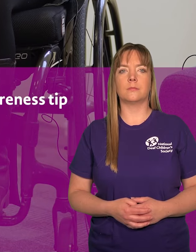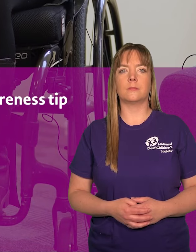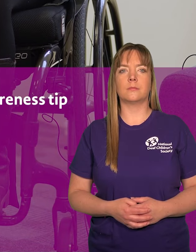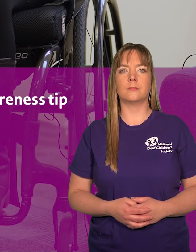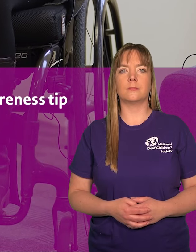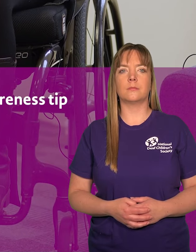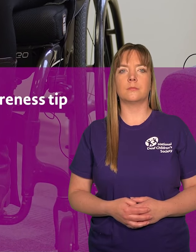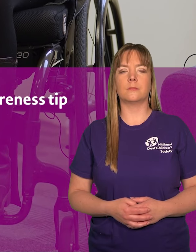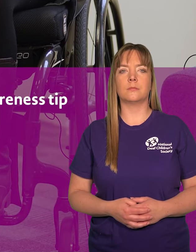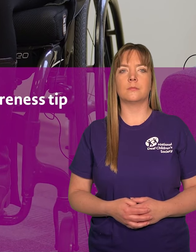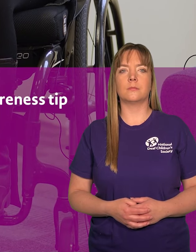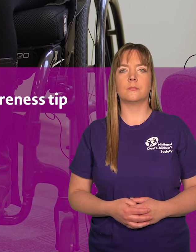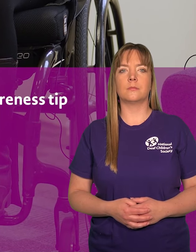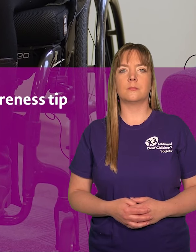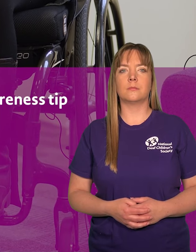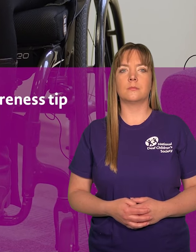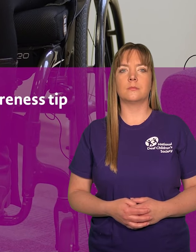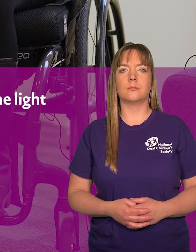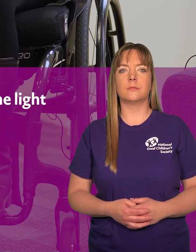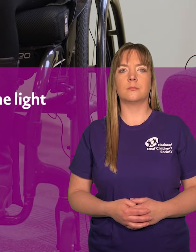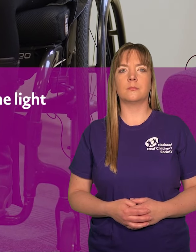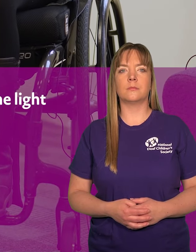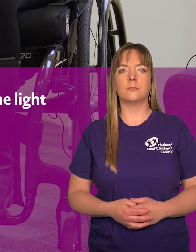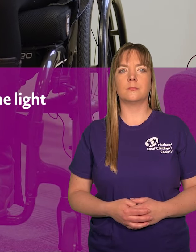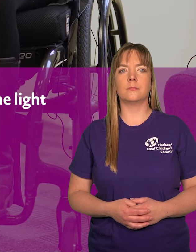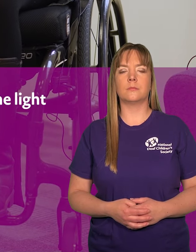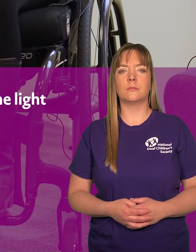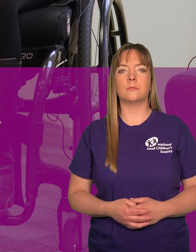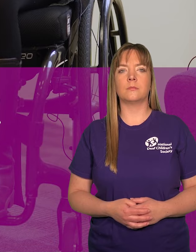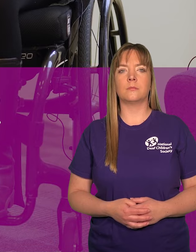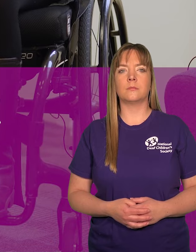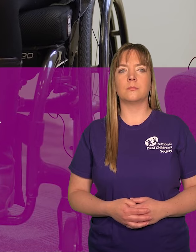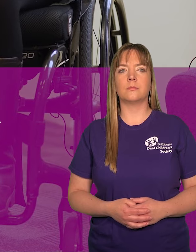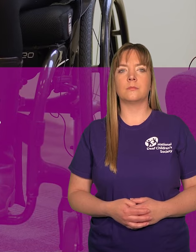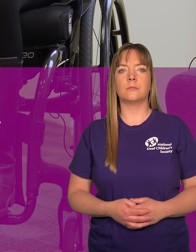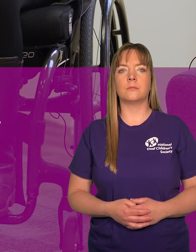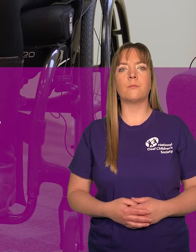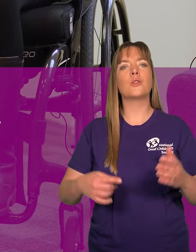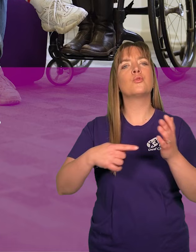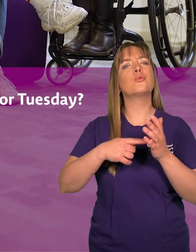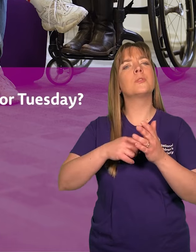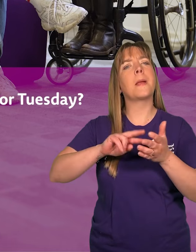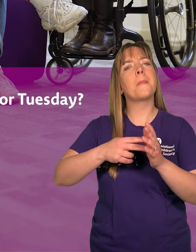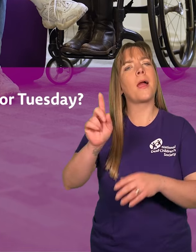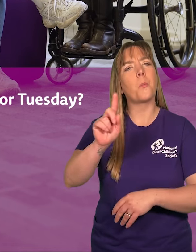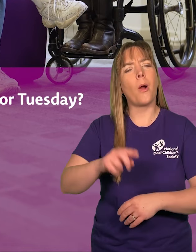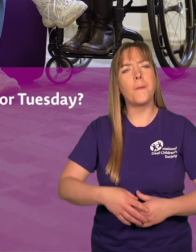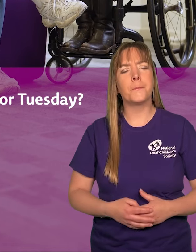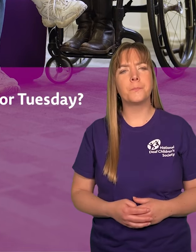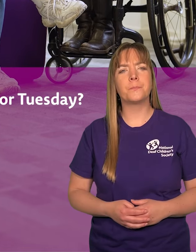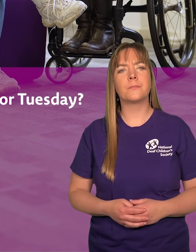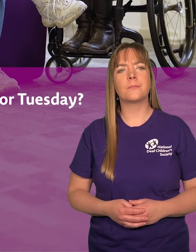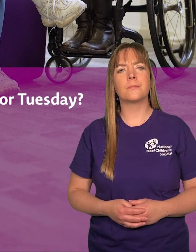My best deaf awareness tips are sitting directly in front of the light so that your face is clearer to see. What's the plan for